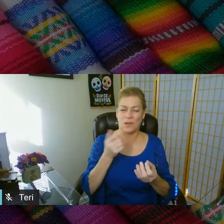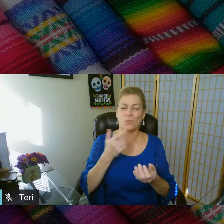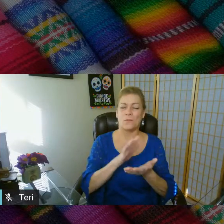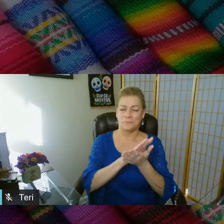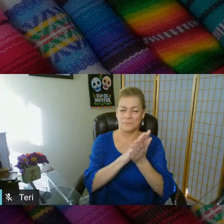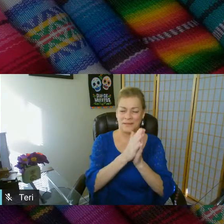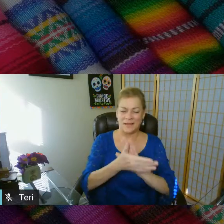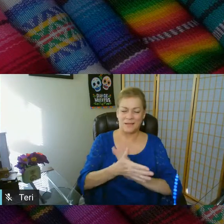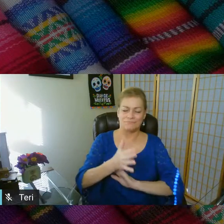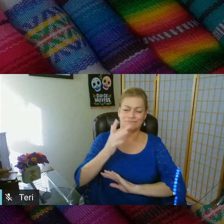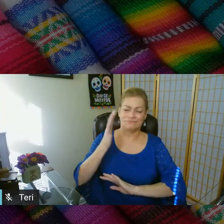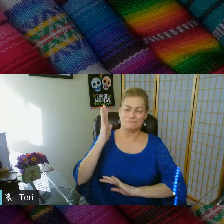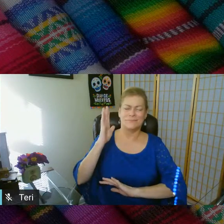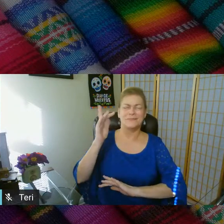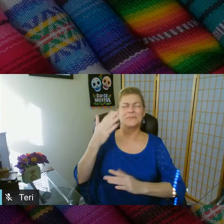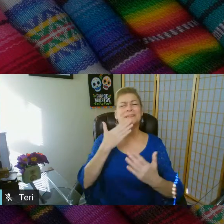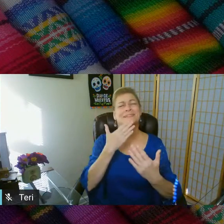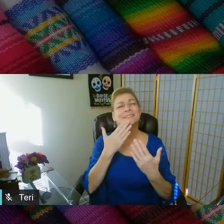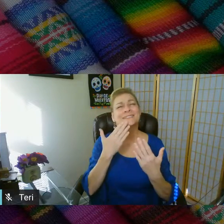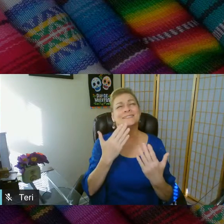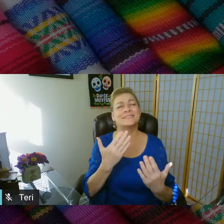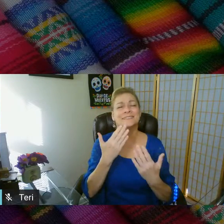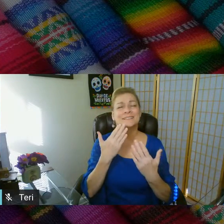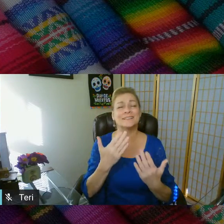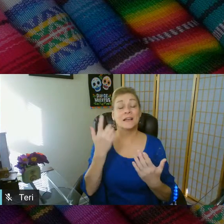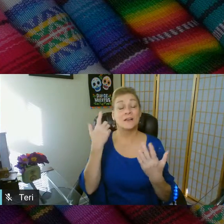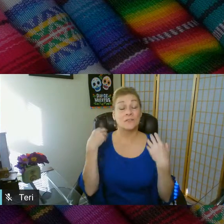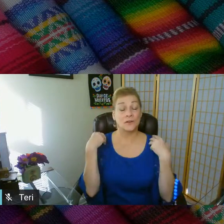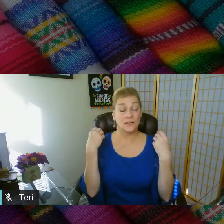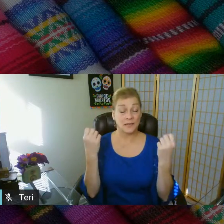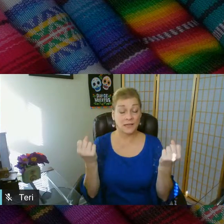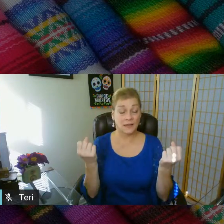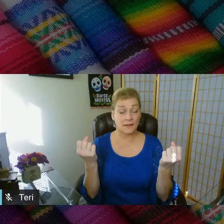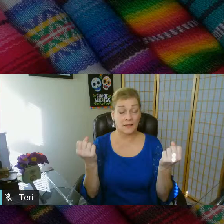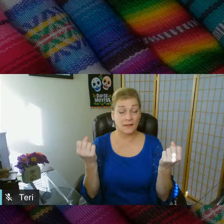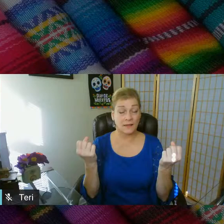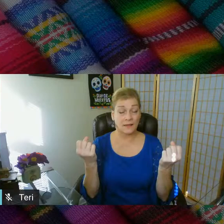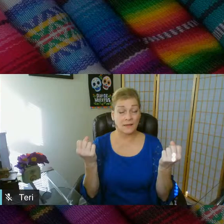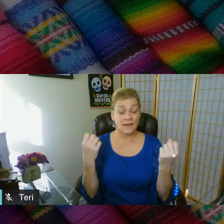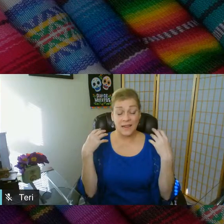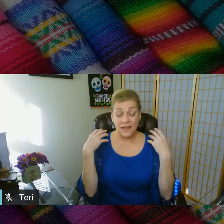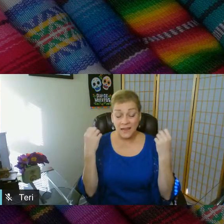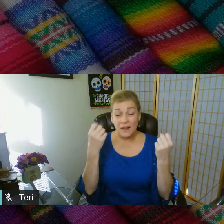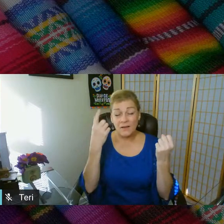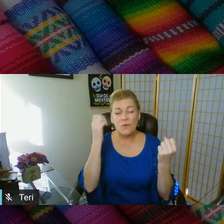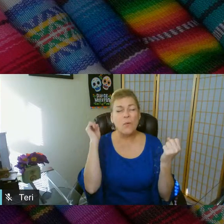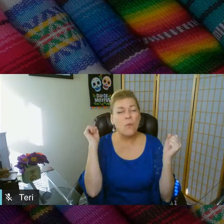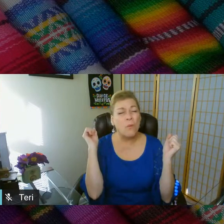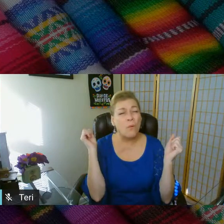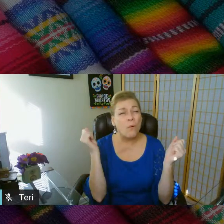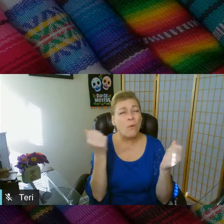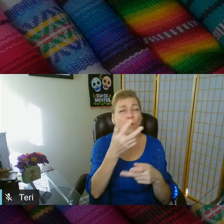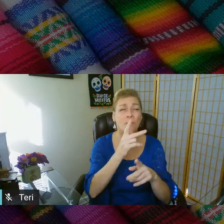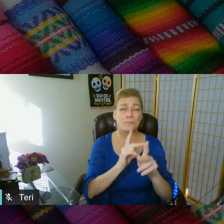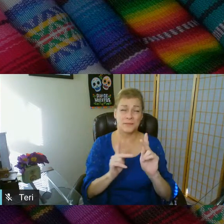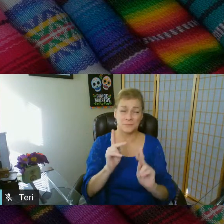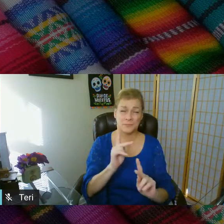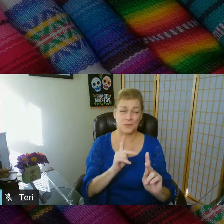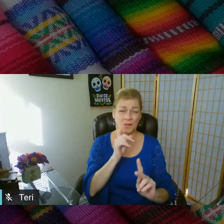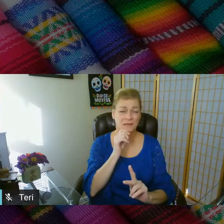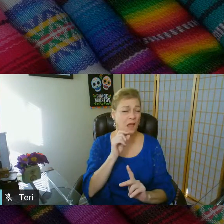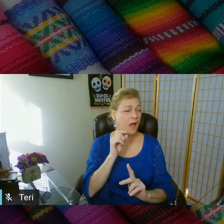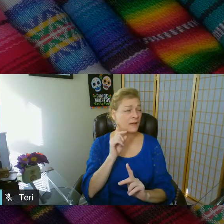that the healing we do is not just our own, that it is for all humanity. And we